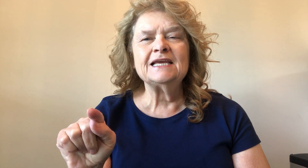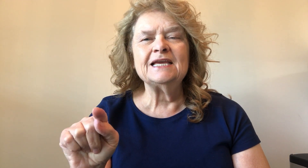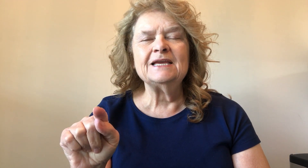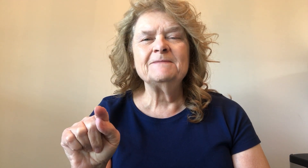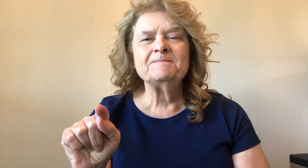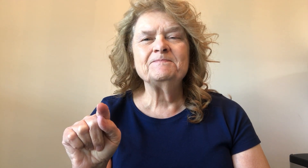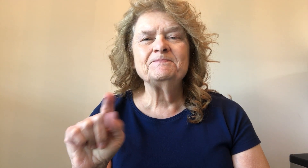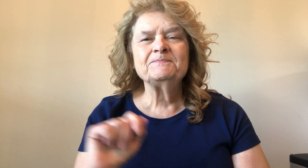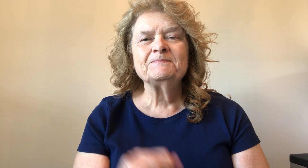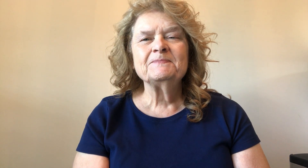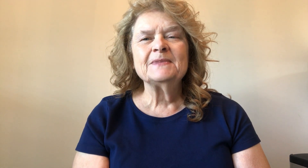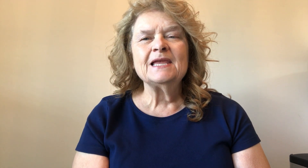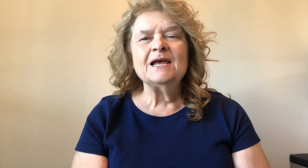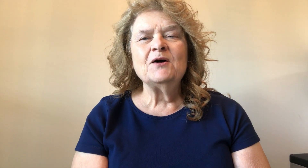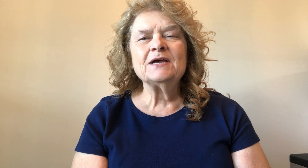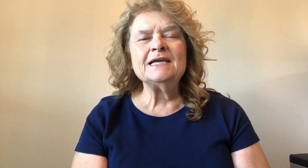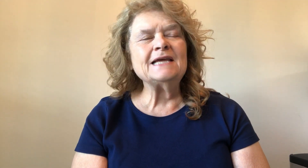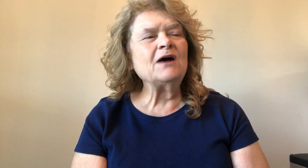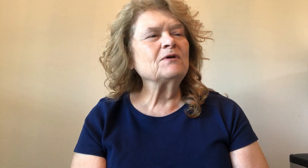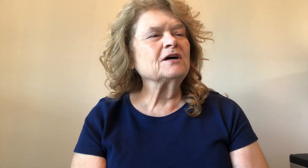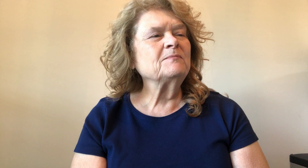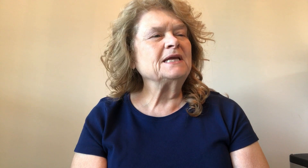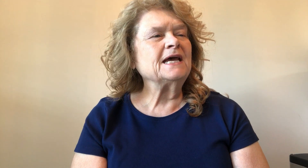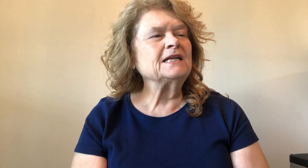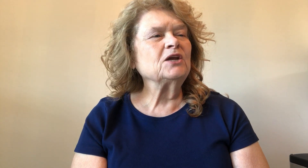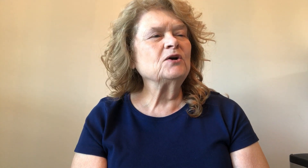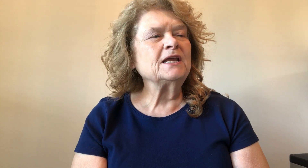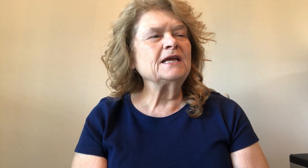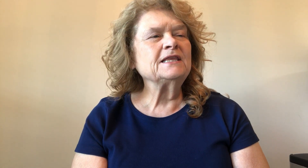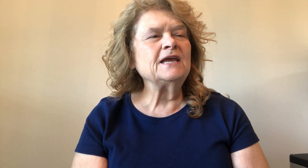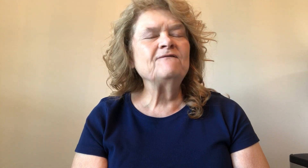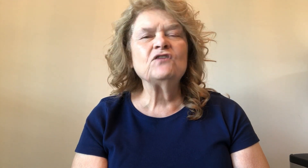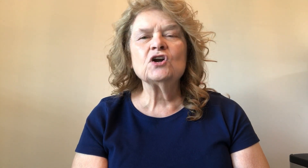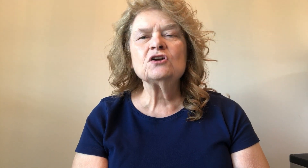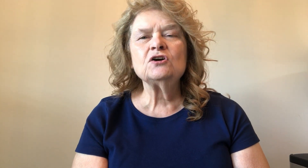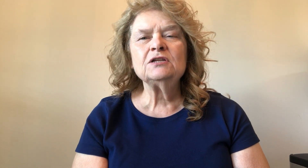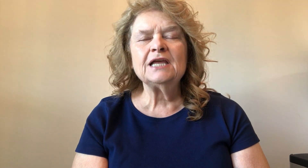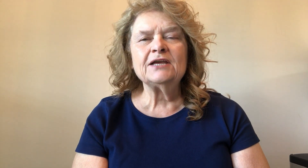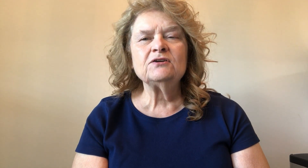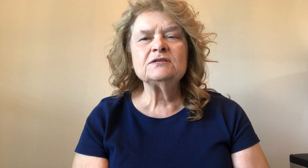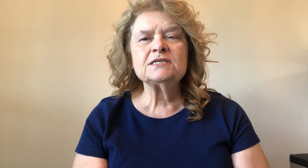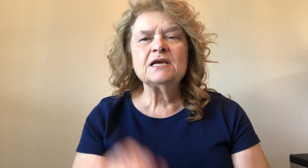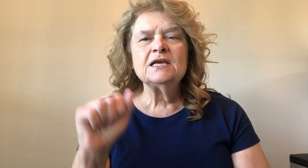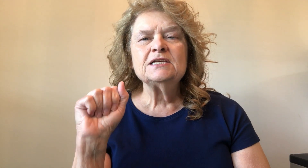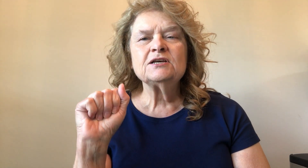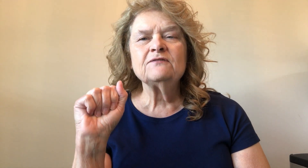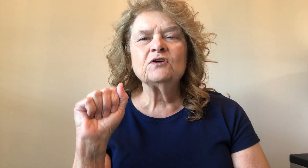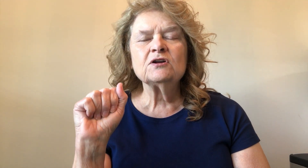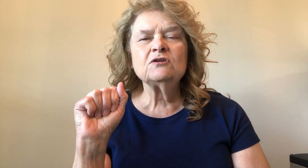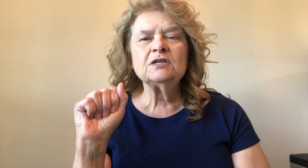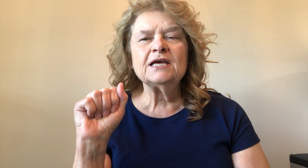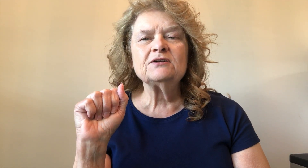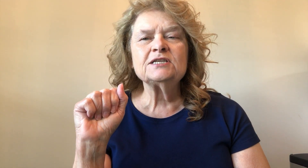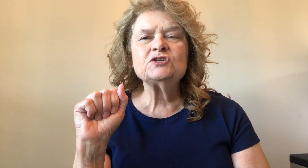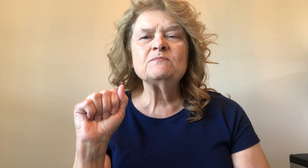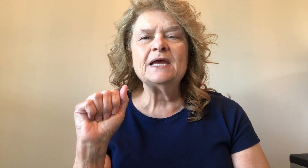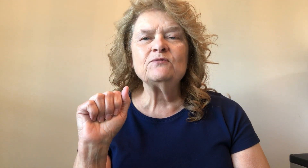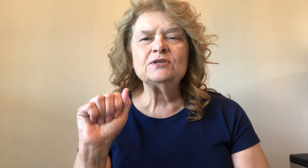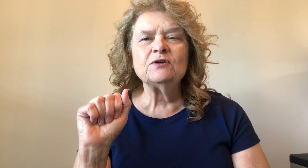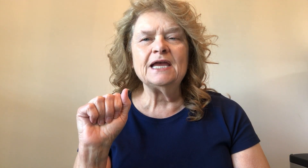Z. Okay, now we're going to begin learning the vertical letters. So the vertical letters that you make with your